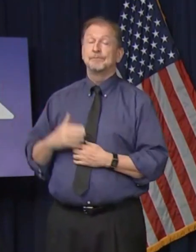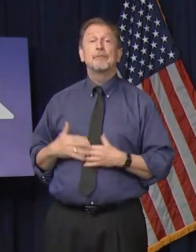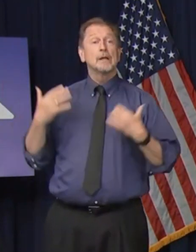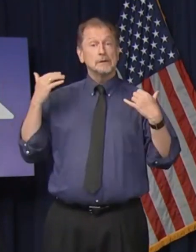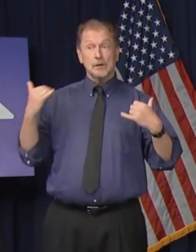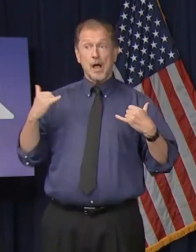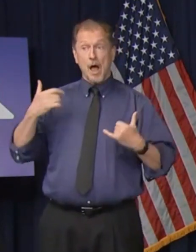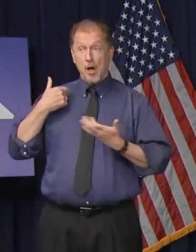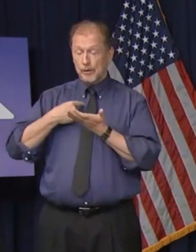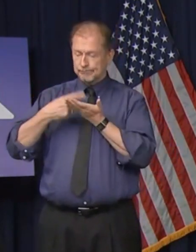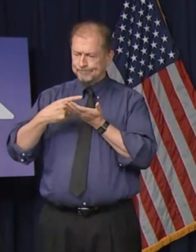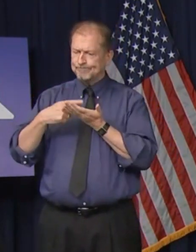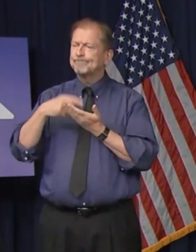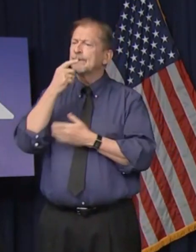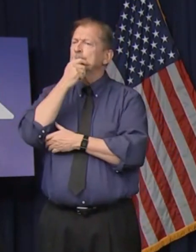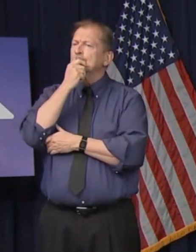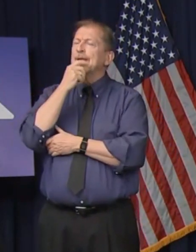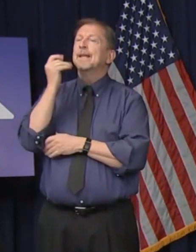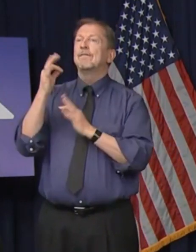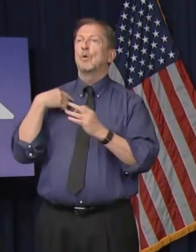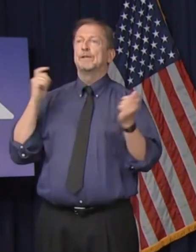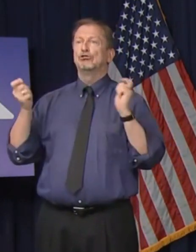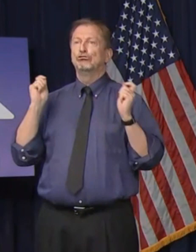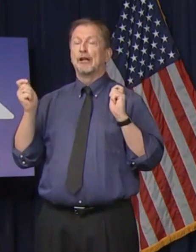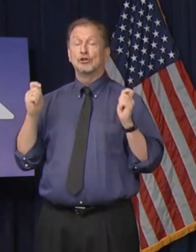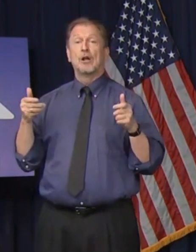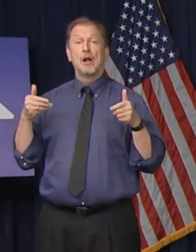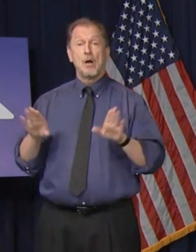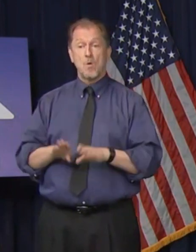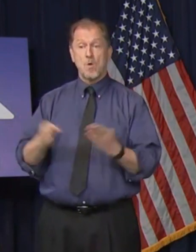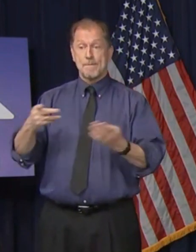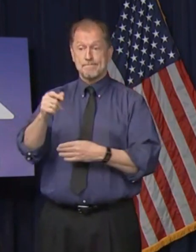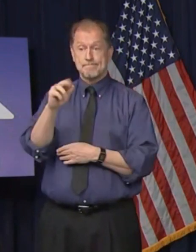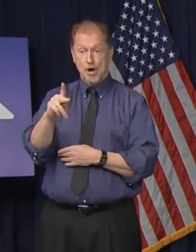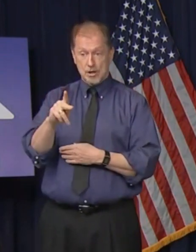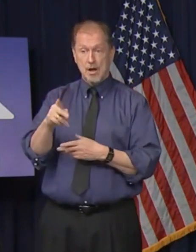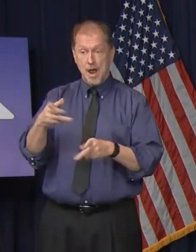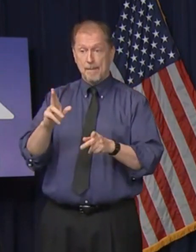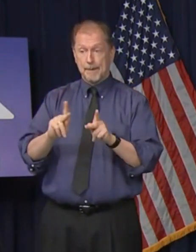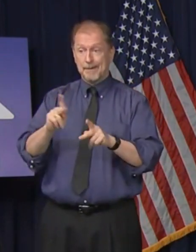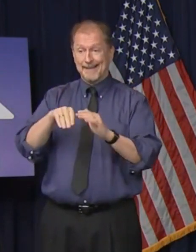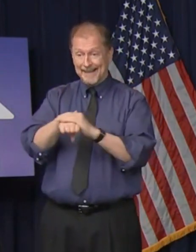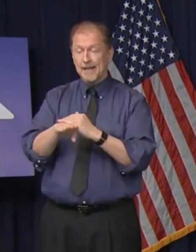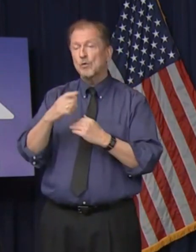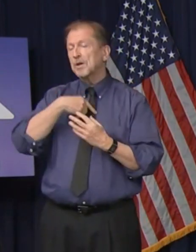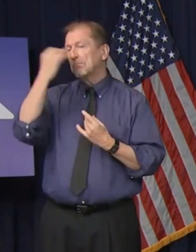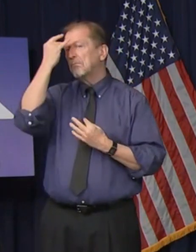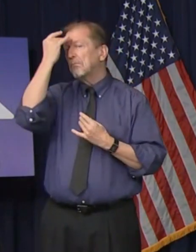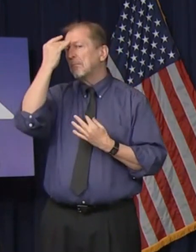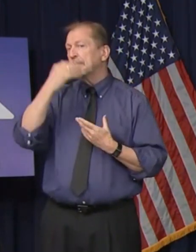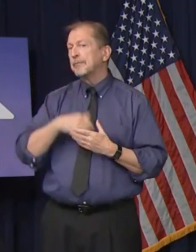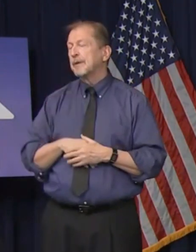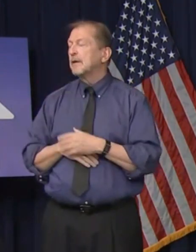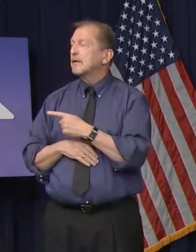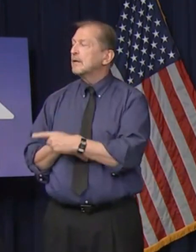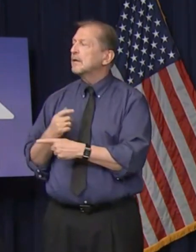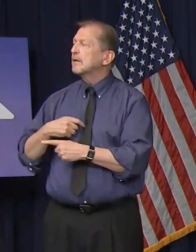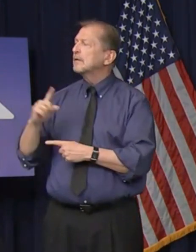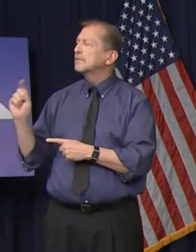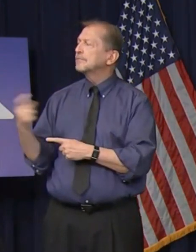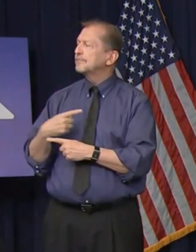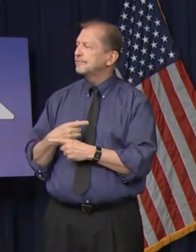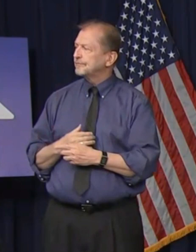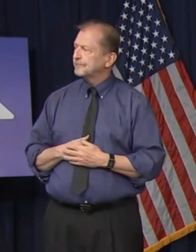lot about how we might make changes that would allow people to use state parks. Greg Hines at Cranes, in suing